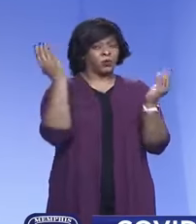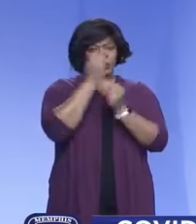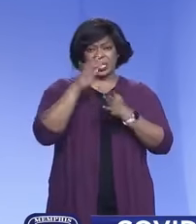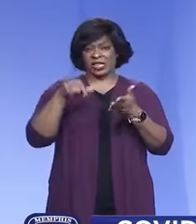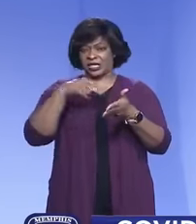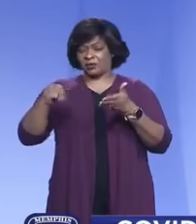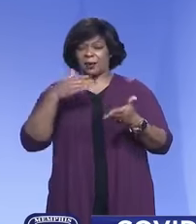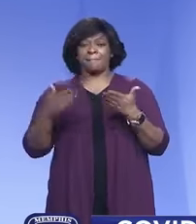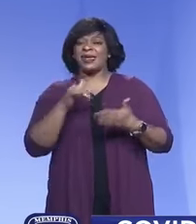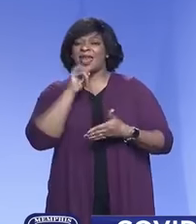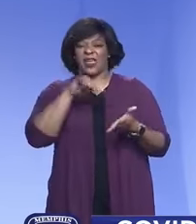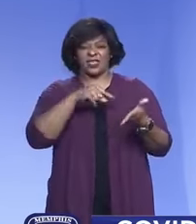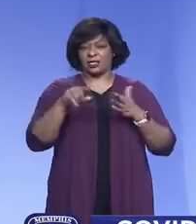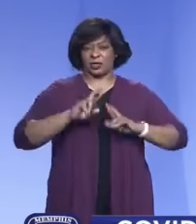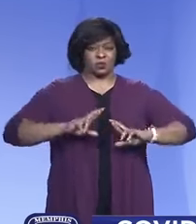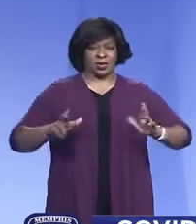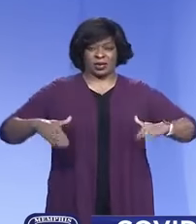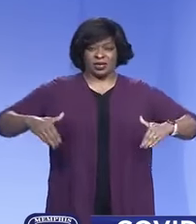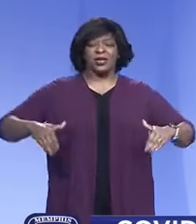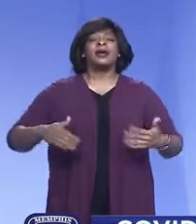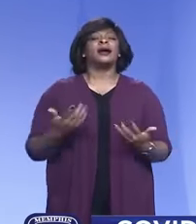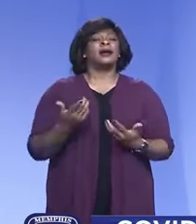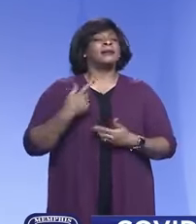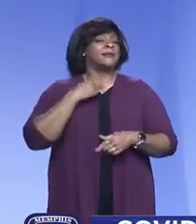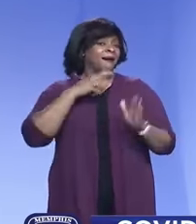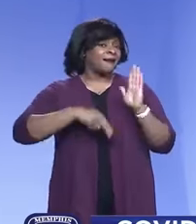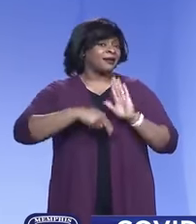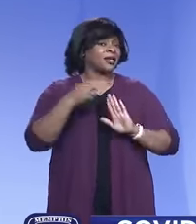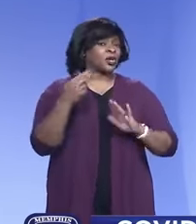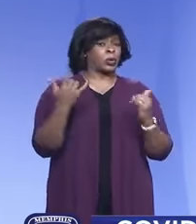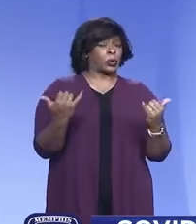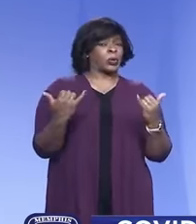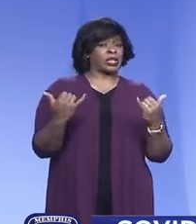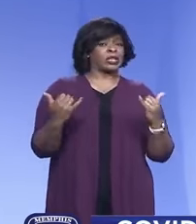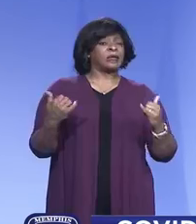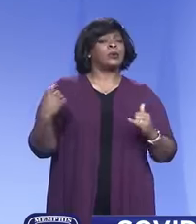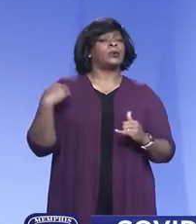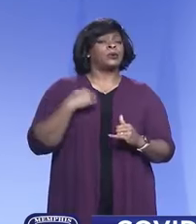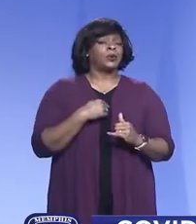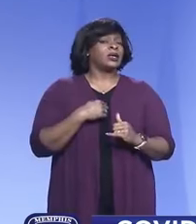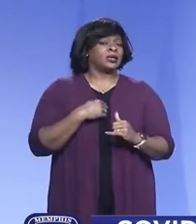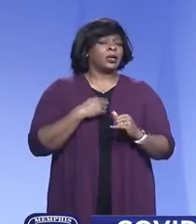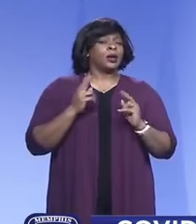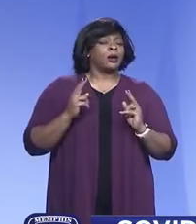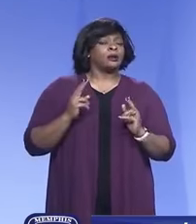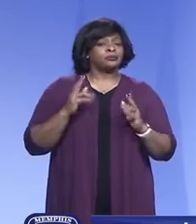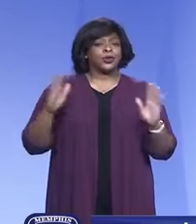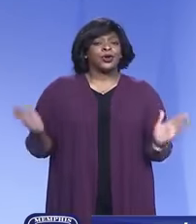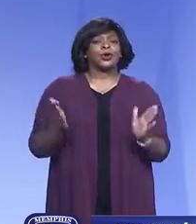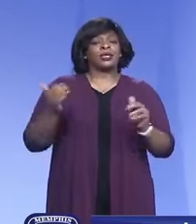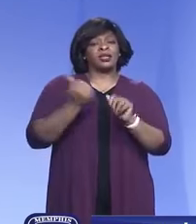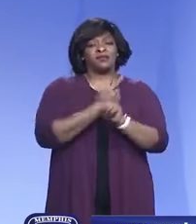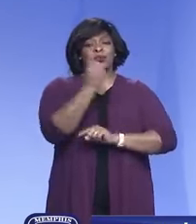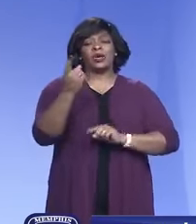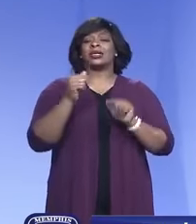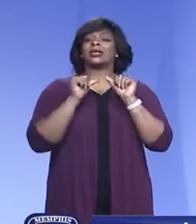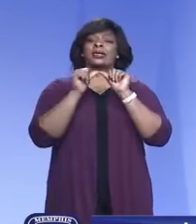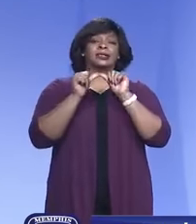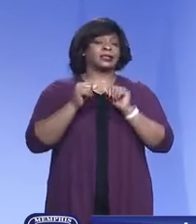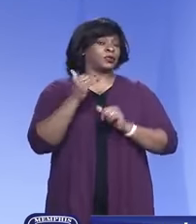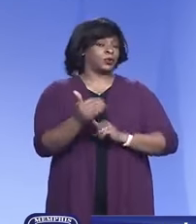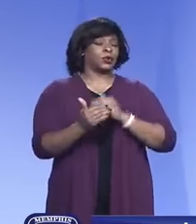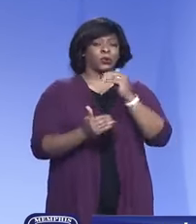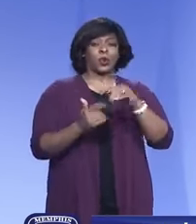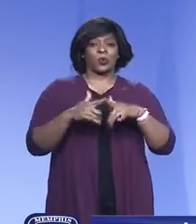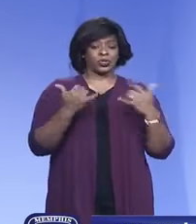week, we may not. I will be honest, at the current time, we just really urge everyone to continue the course. What's